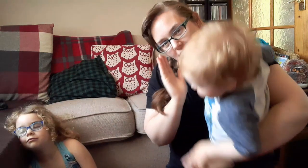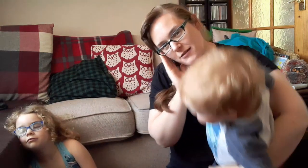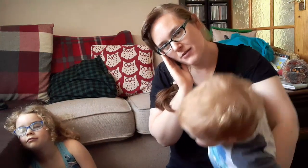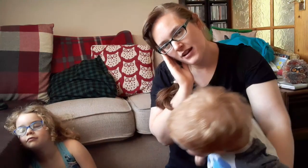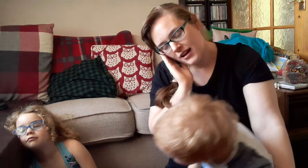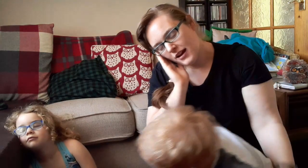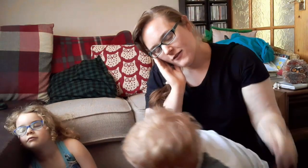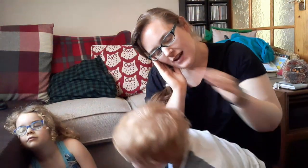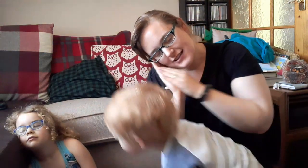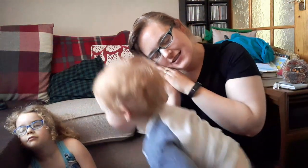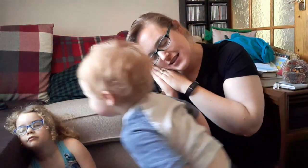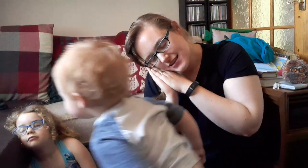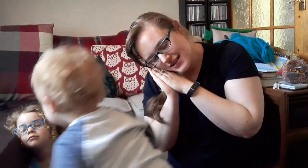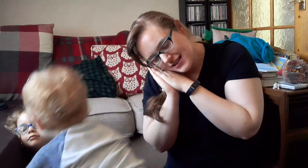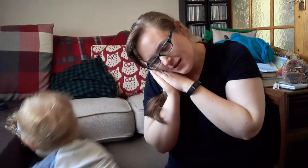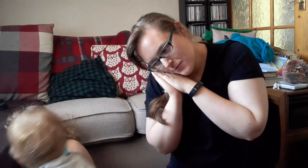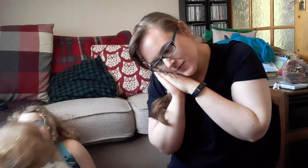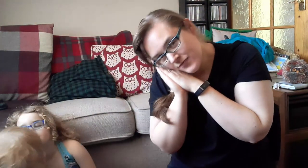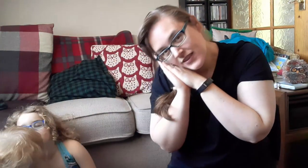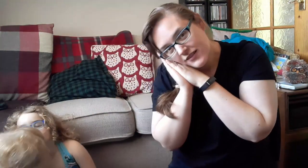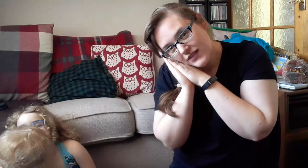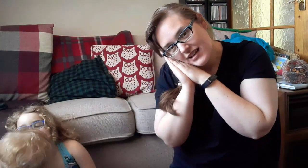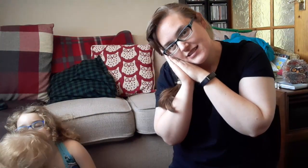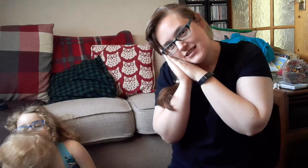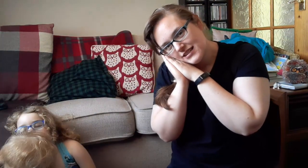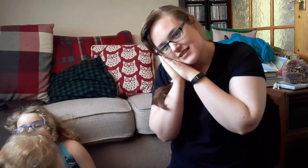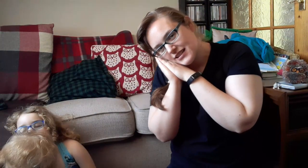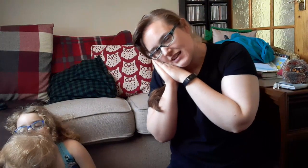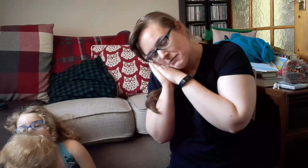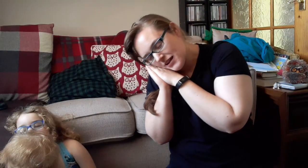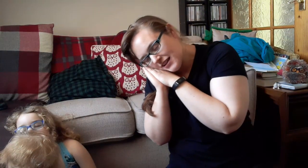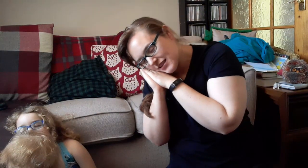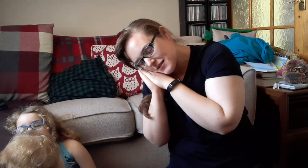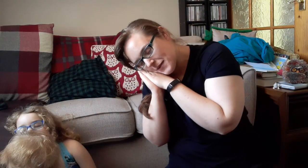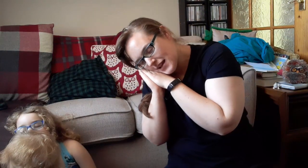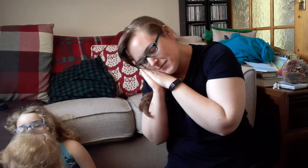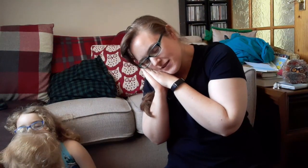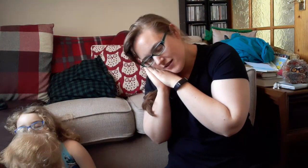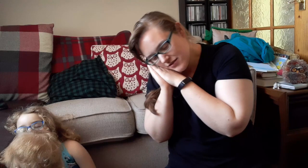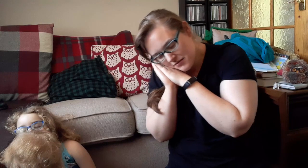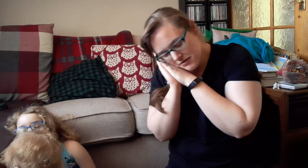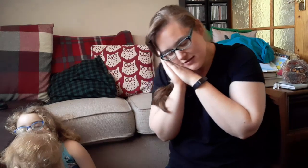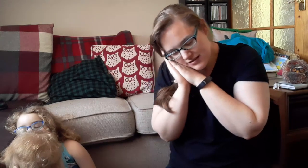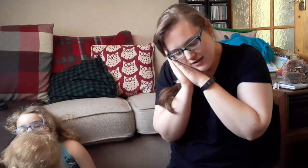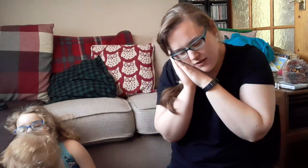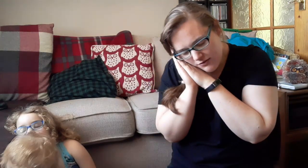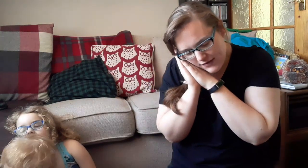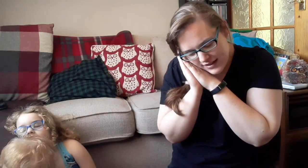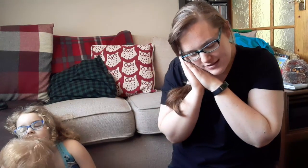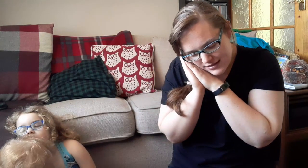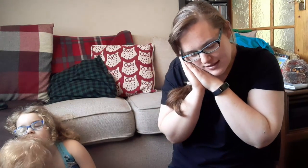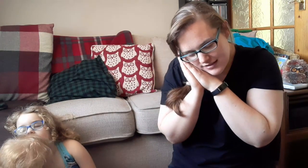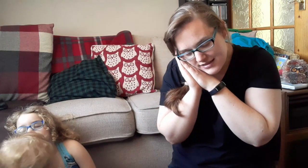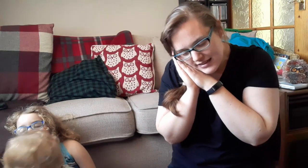asleep, fast asleep, fast asleep. The babies on the bus go fast